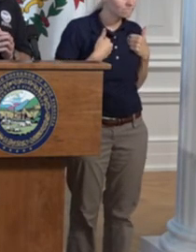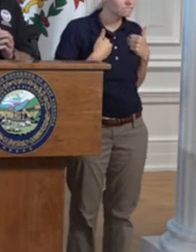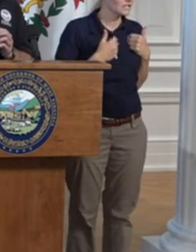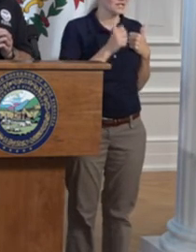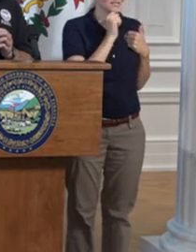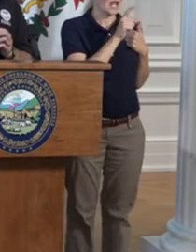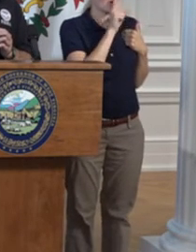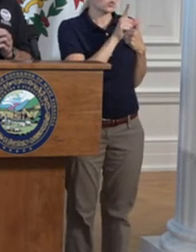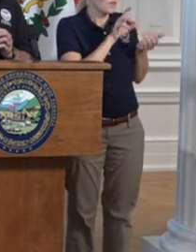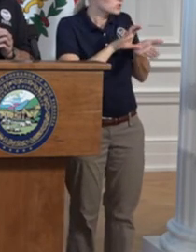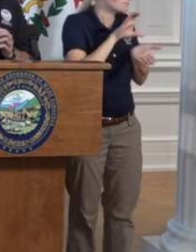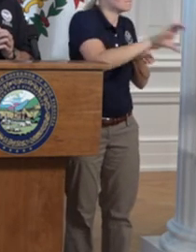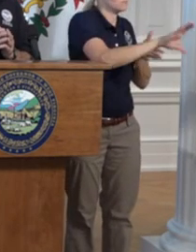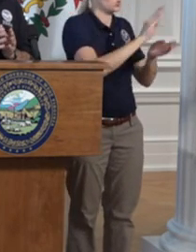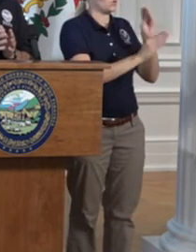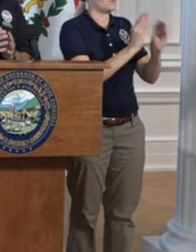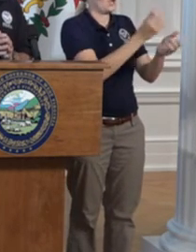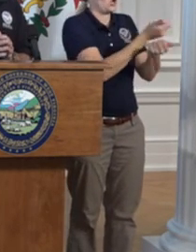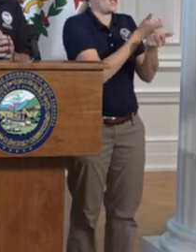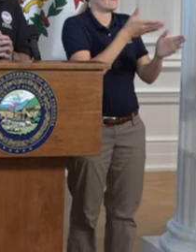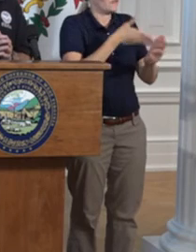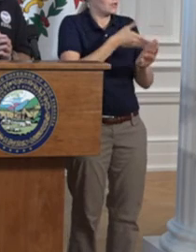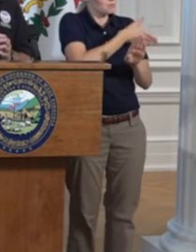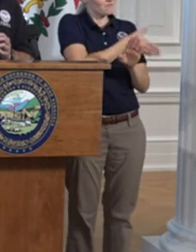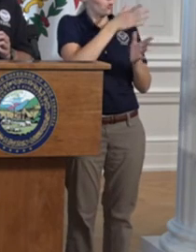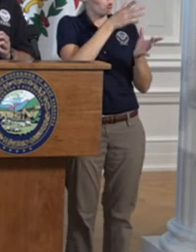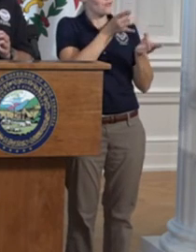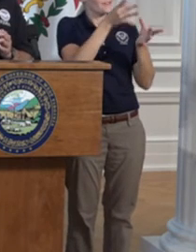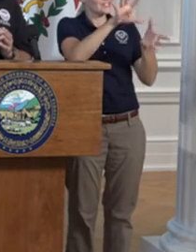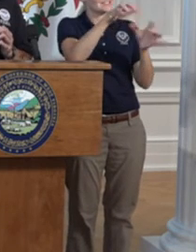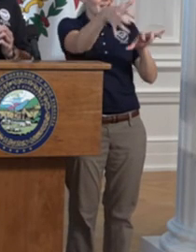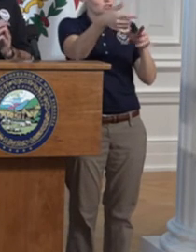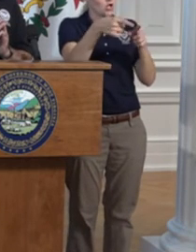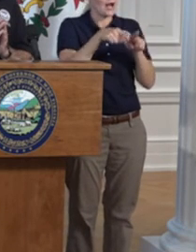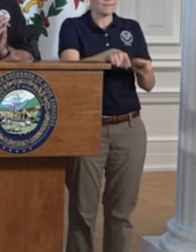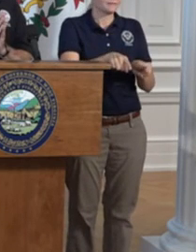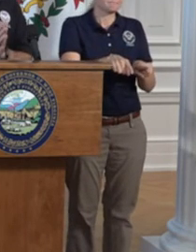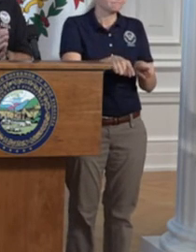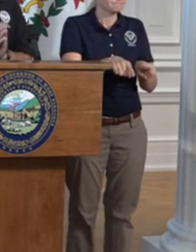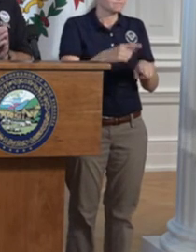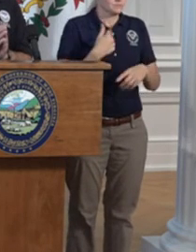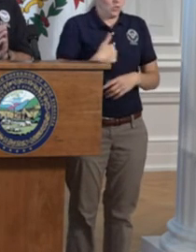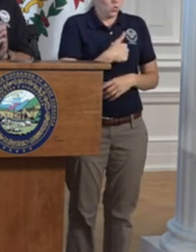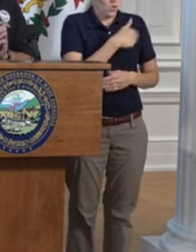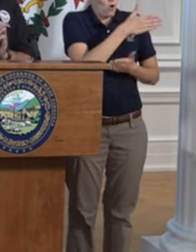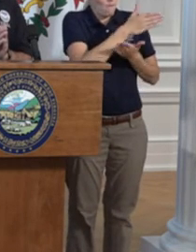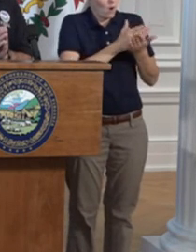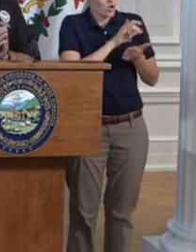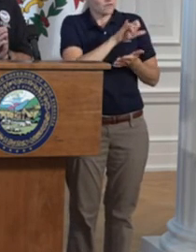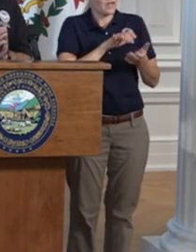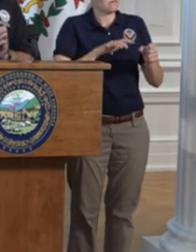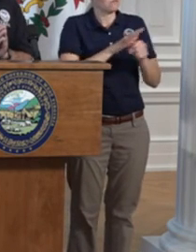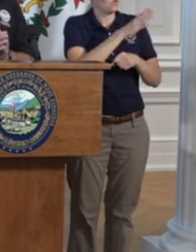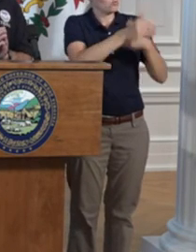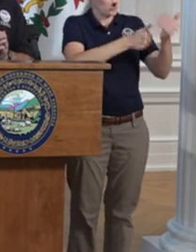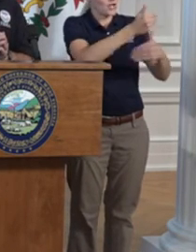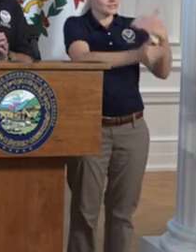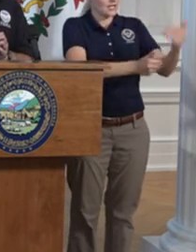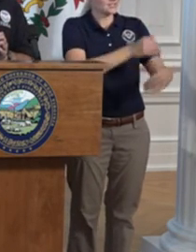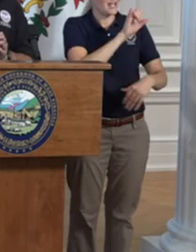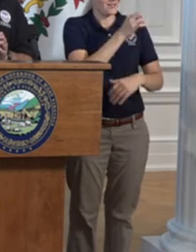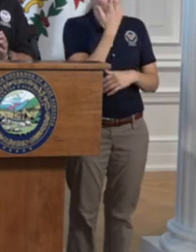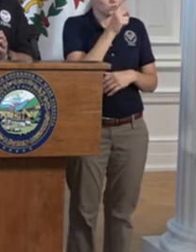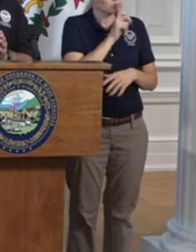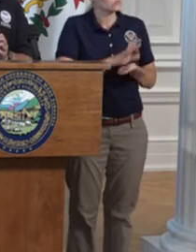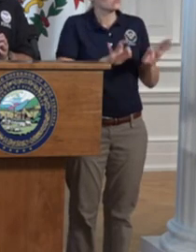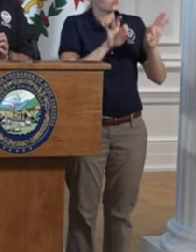again like they were pre-disaster. So we are just one part of that entire process. That's why it's so